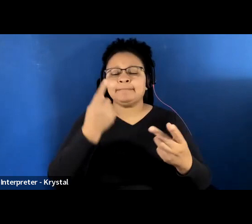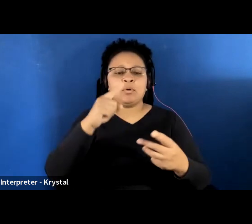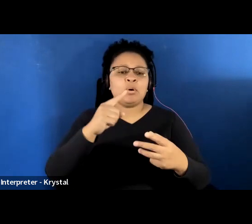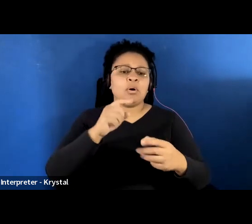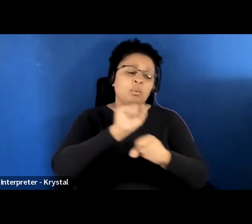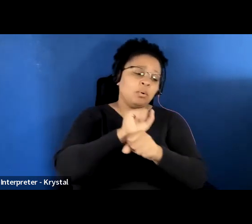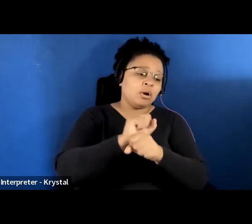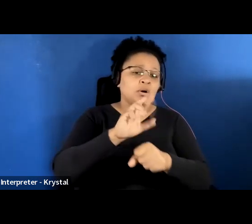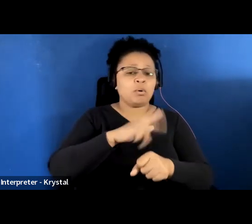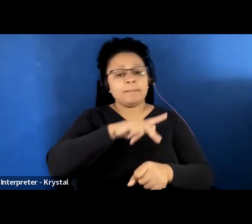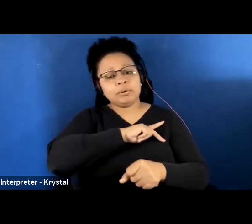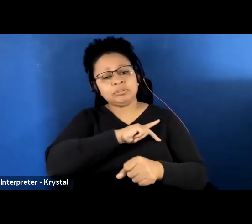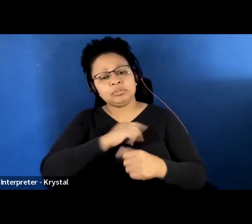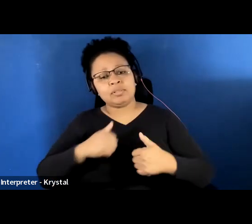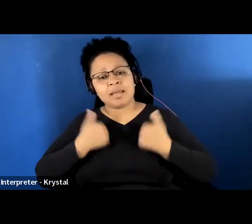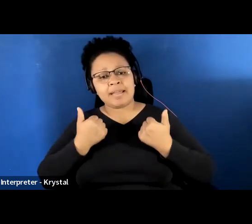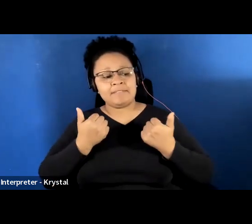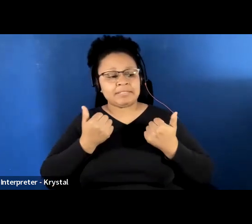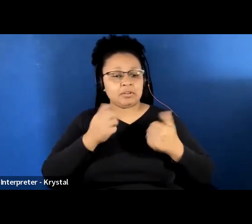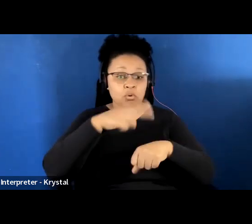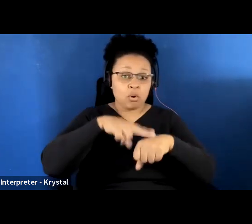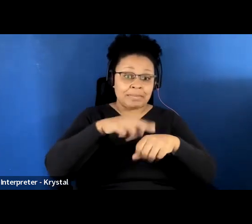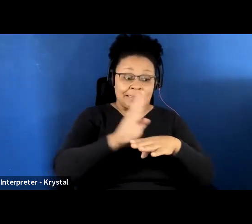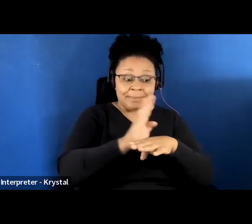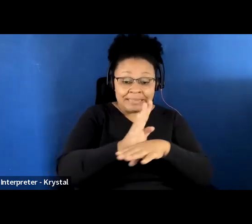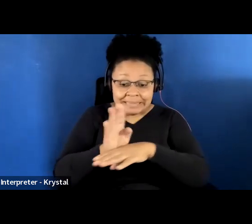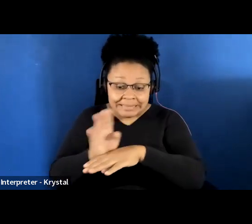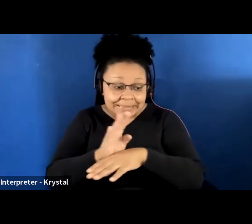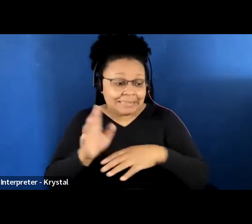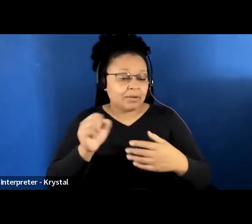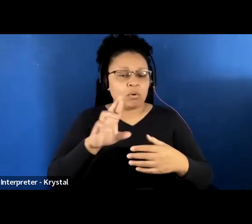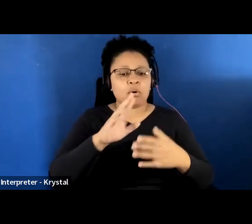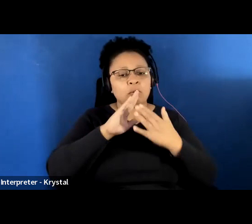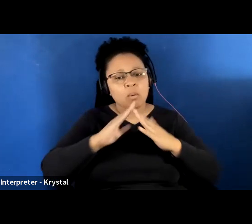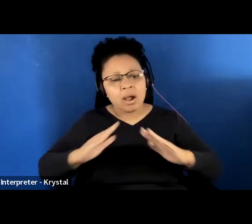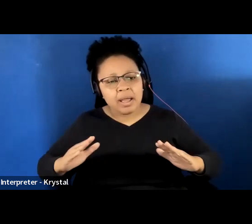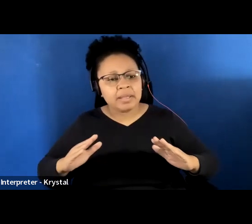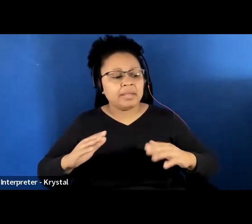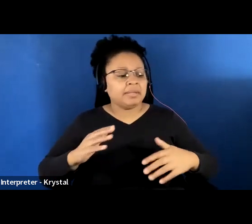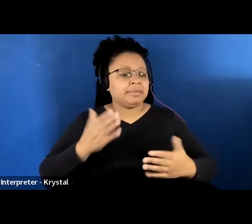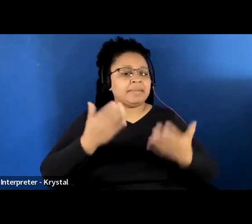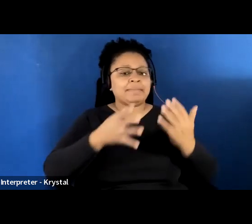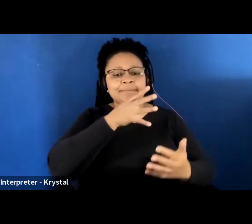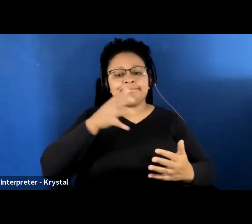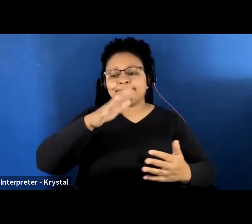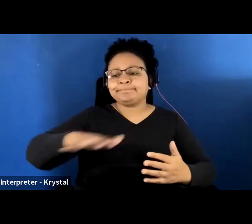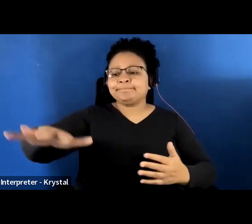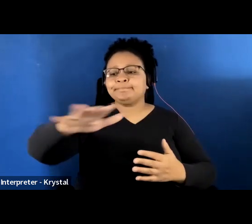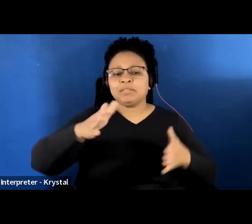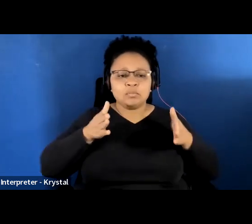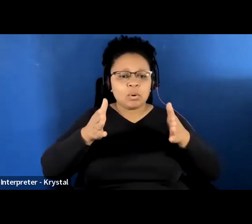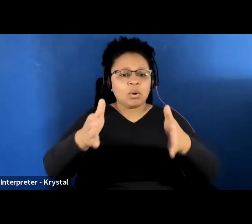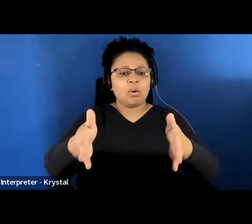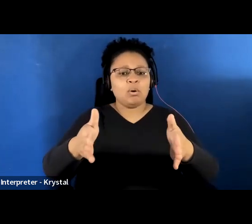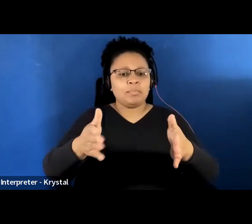is it normally really busy and now it's quiet? Or normally it's like a country, quiet rural road and now it's like super